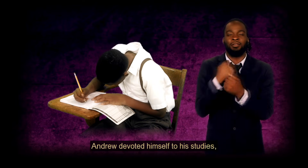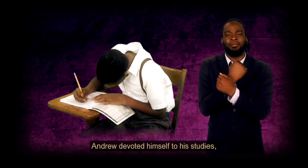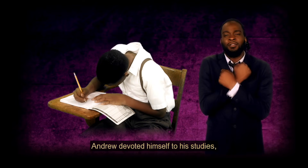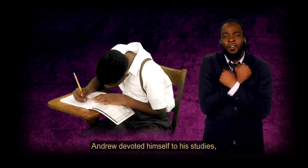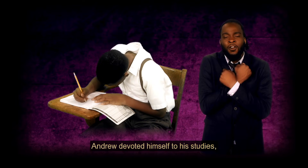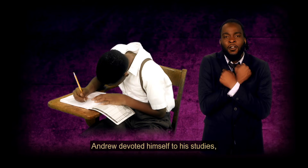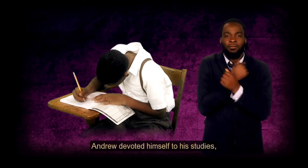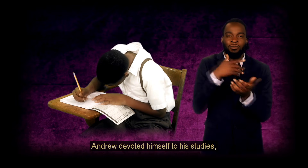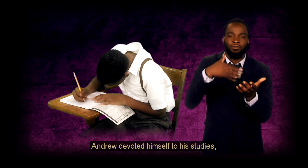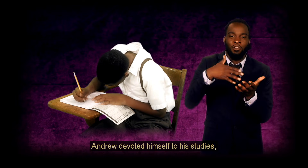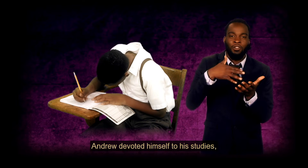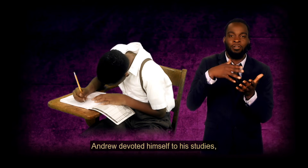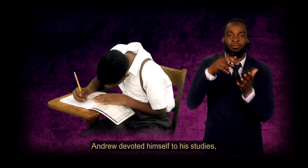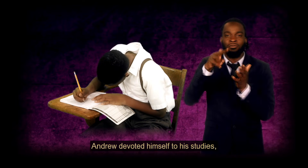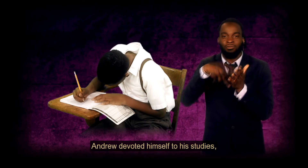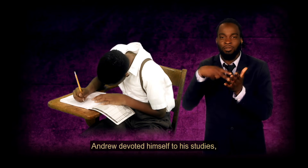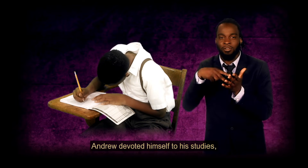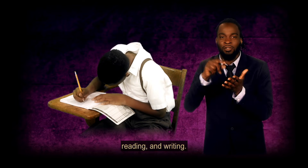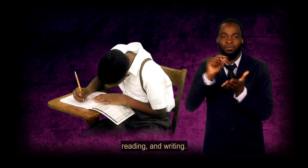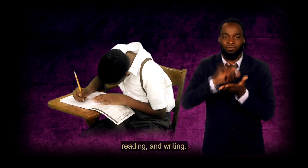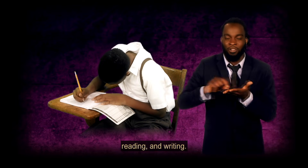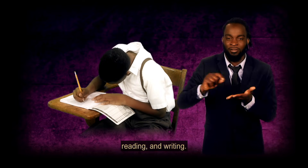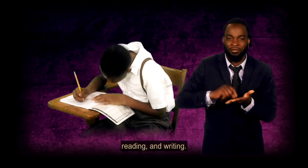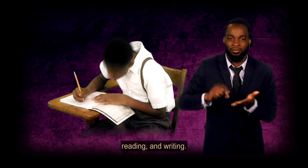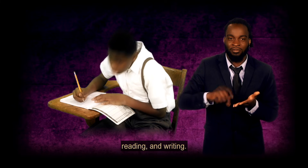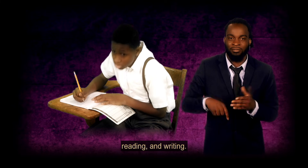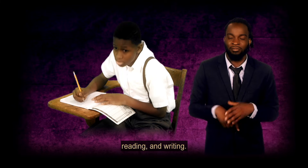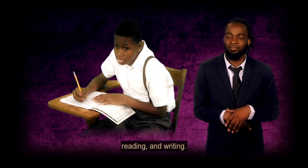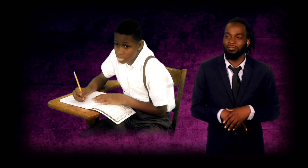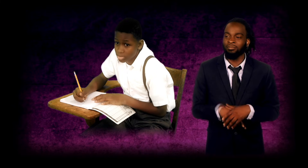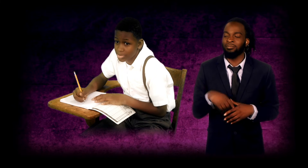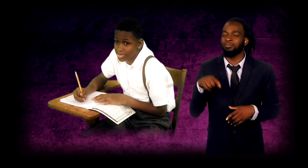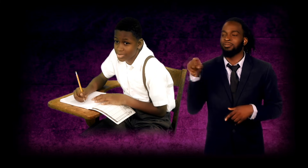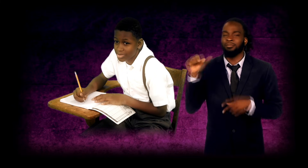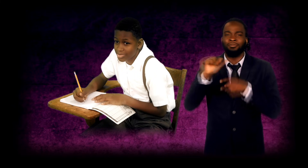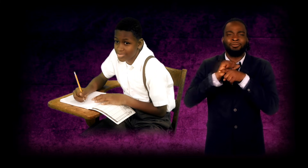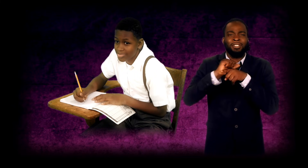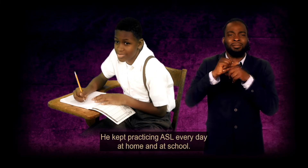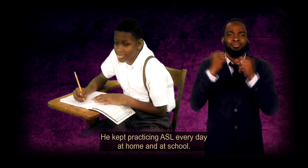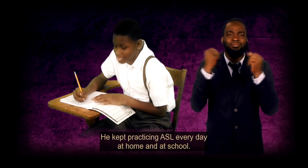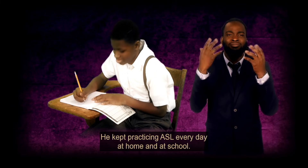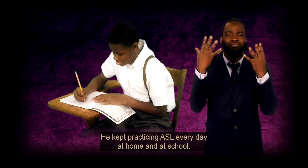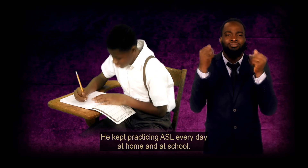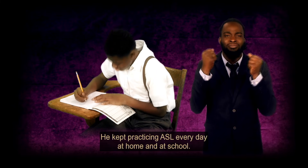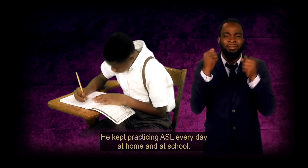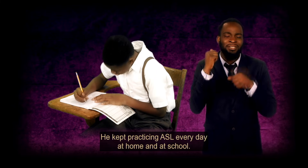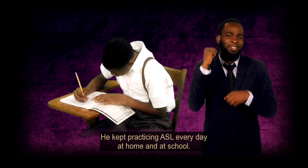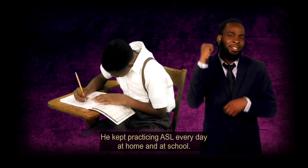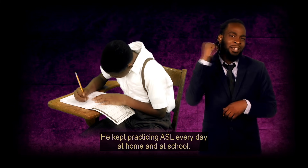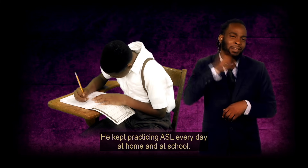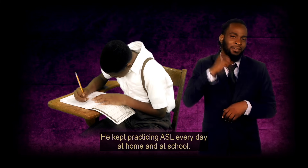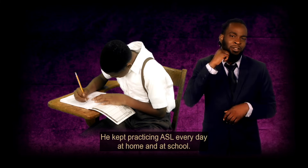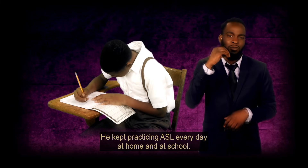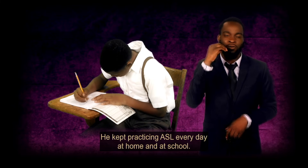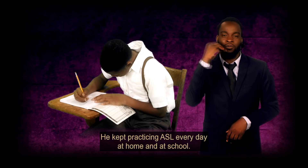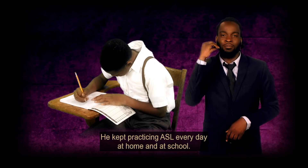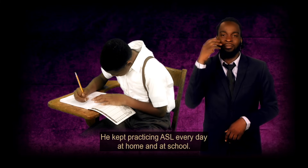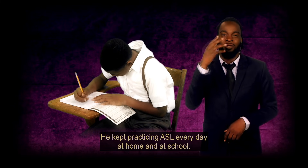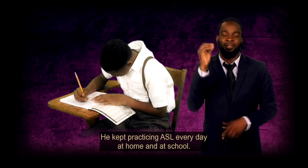Andrew devoted himself to his studies, reading and writing. He kept practicing ASL every day at home